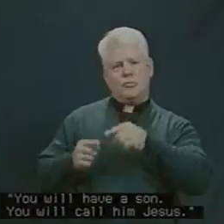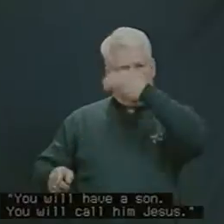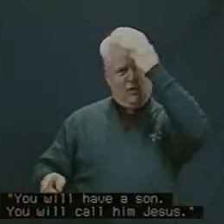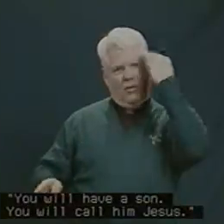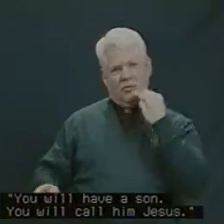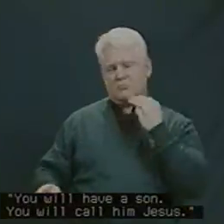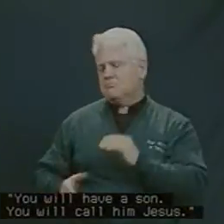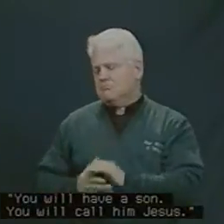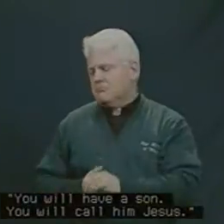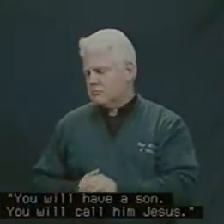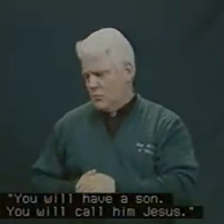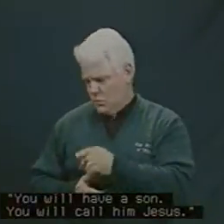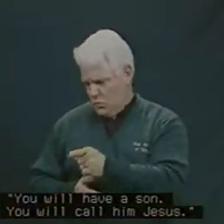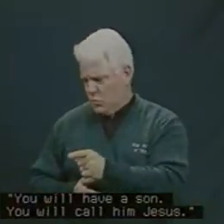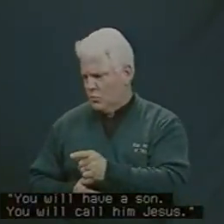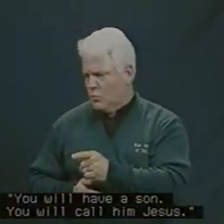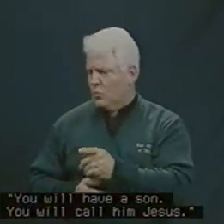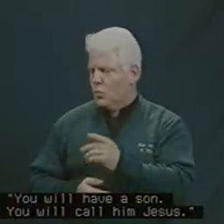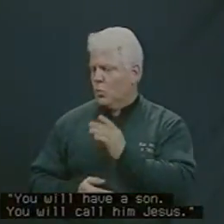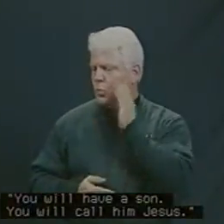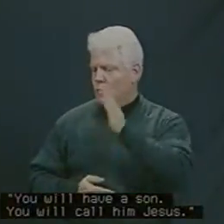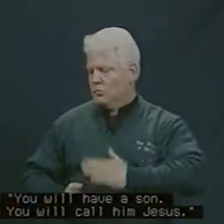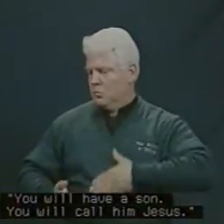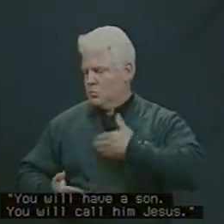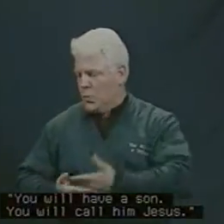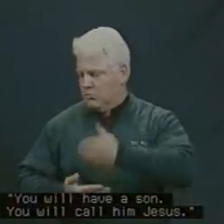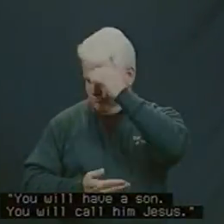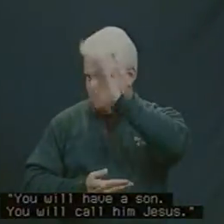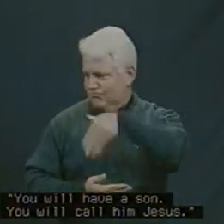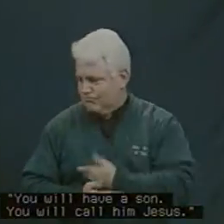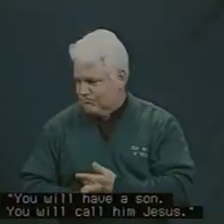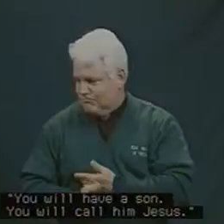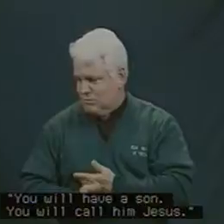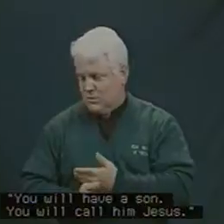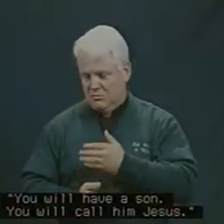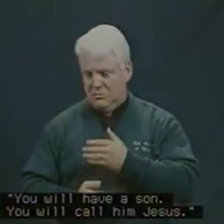You will have a son. You will call Him Jesus.